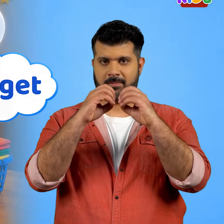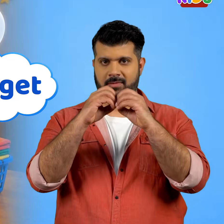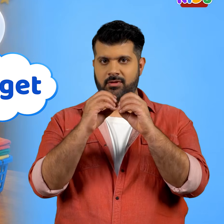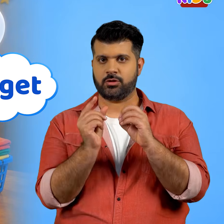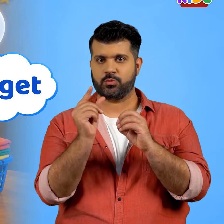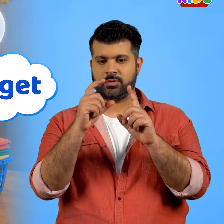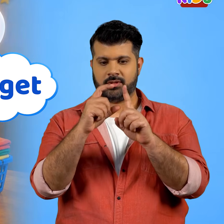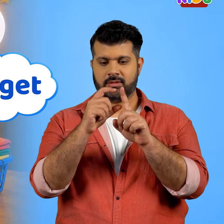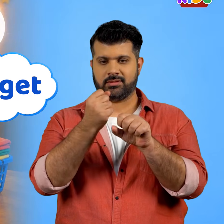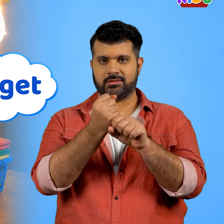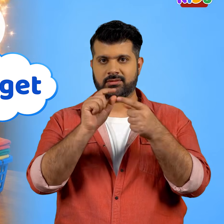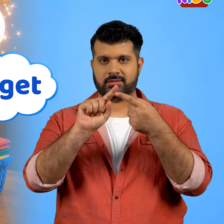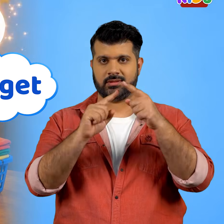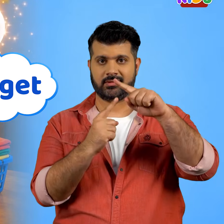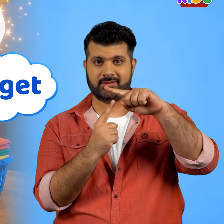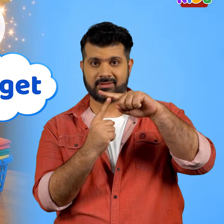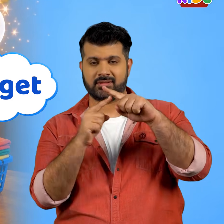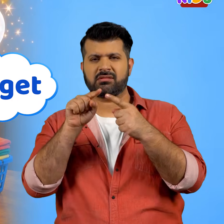Now, what is budget?